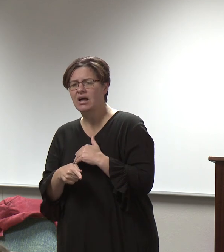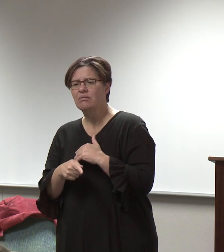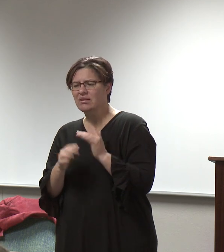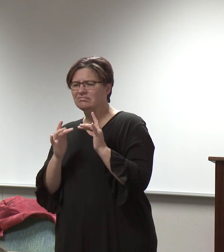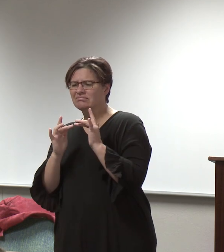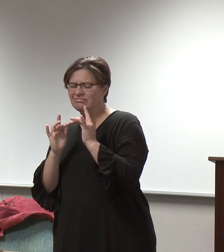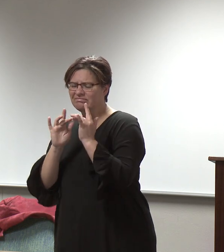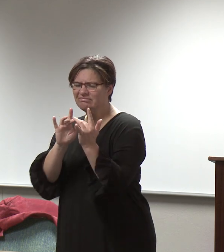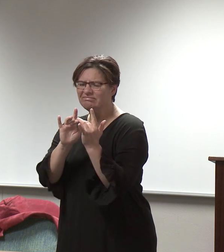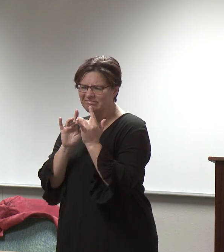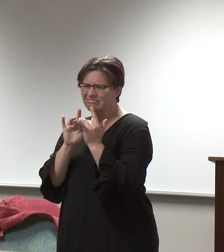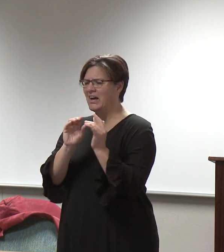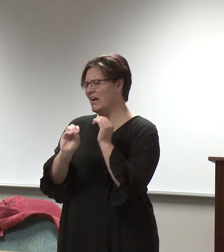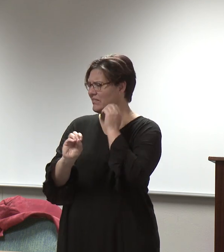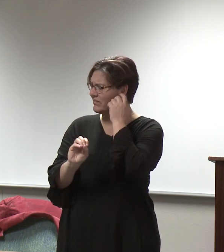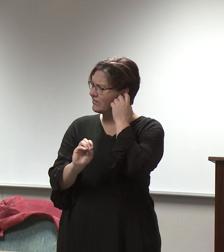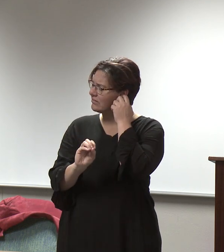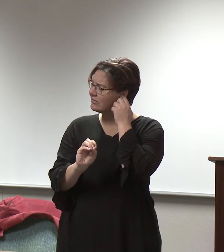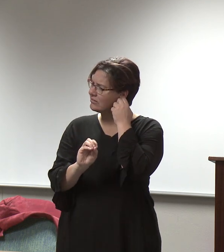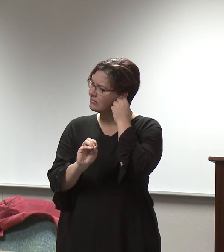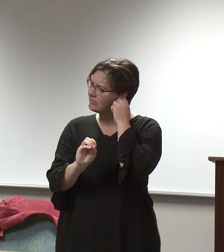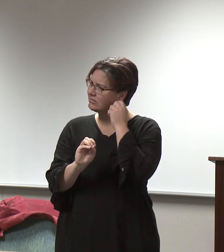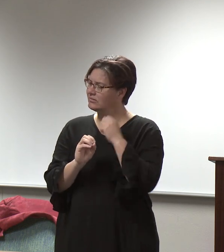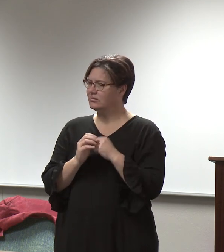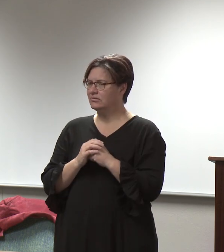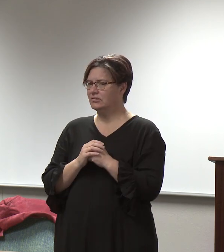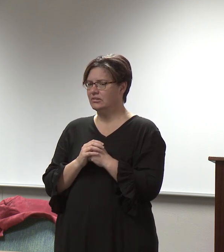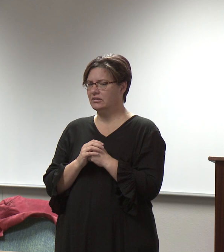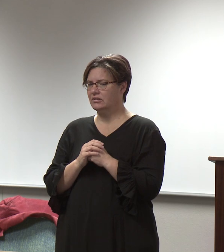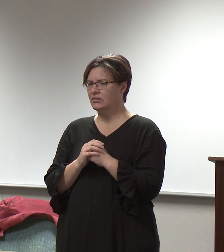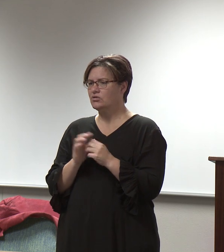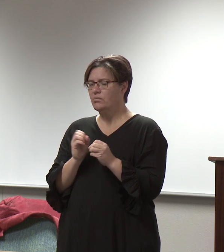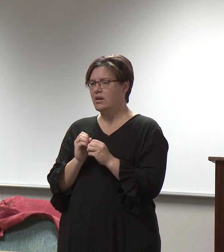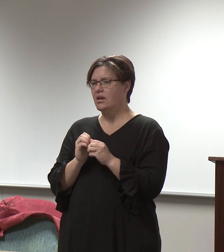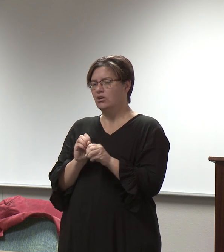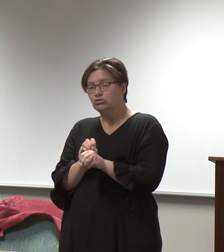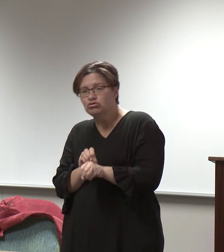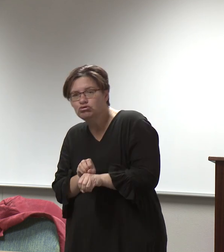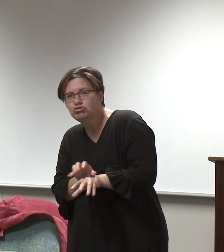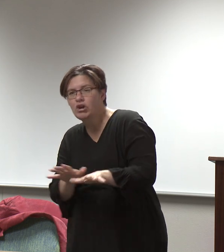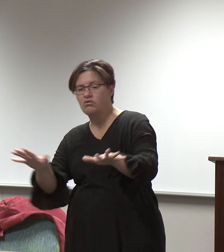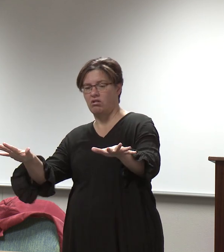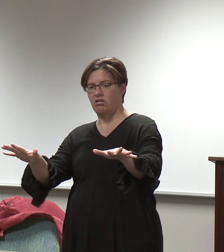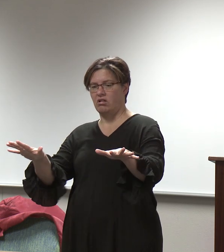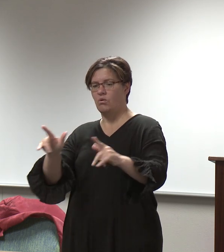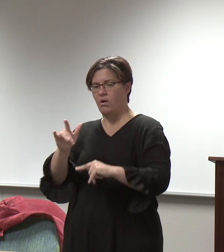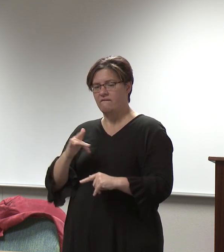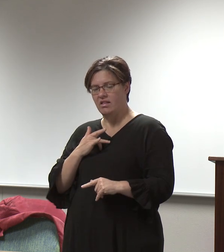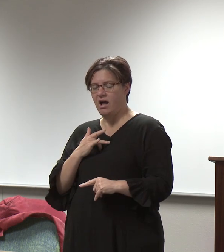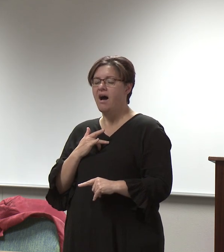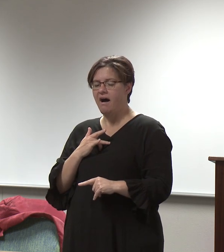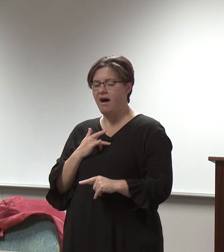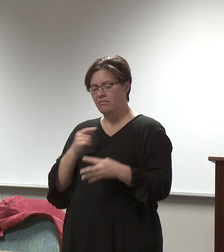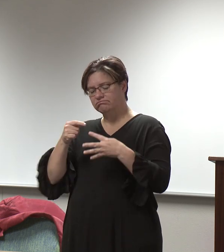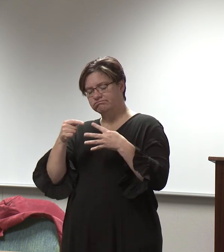to them, of course. But it is a keynote, the first talk, so it will be general enough so that you can fit in